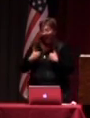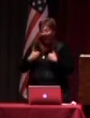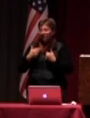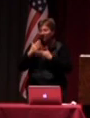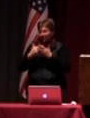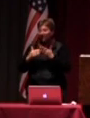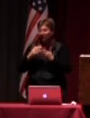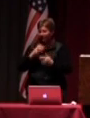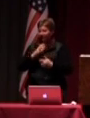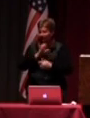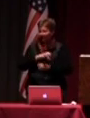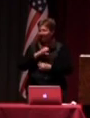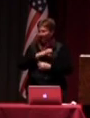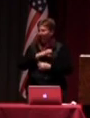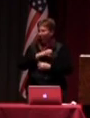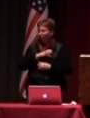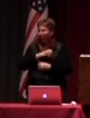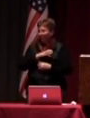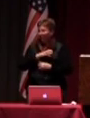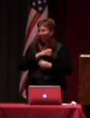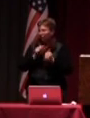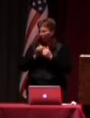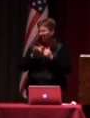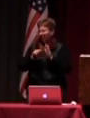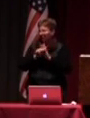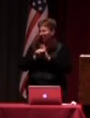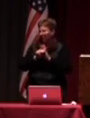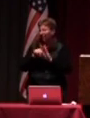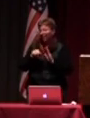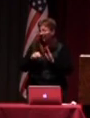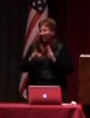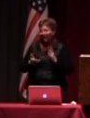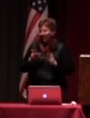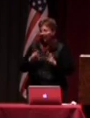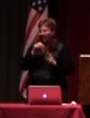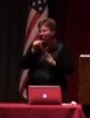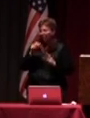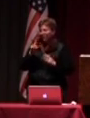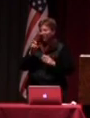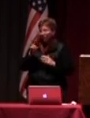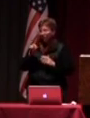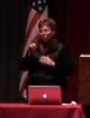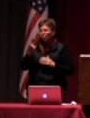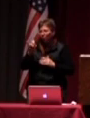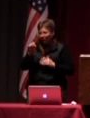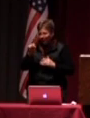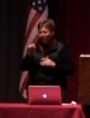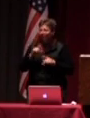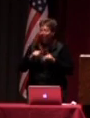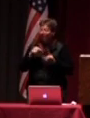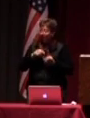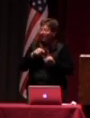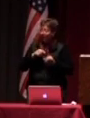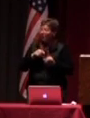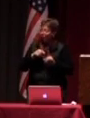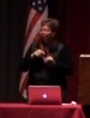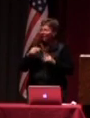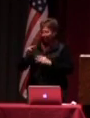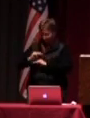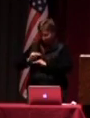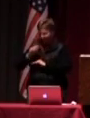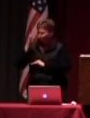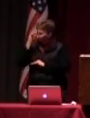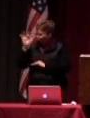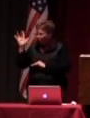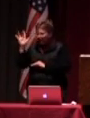some of the characteristics associated with the model. He may not have been particularly virtuous, he was not. But he was indeed a military genius,